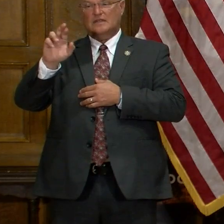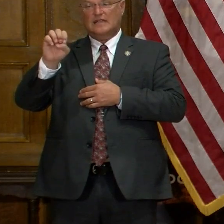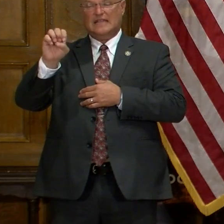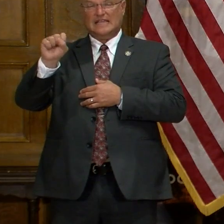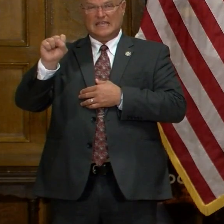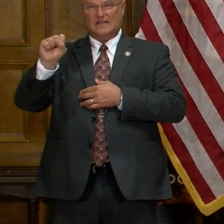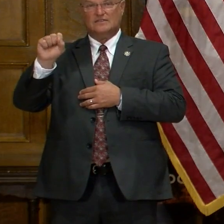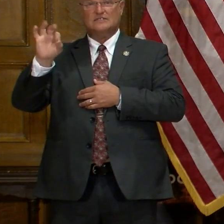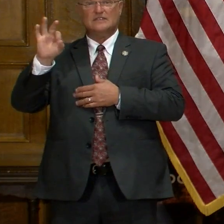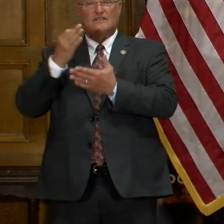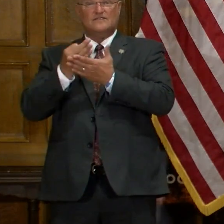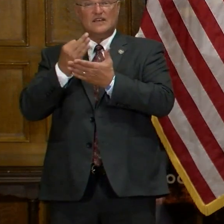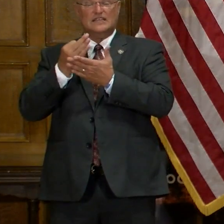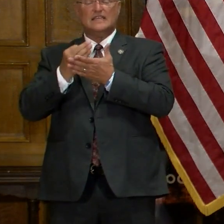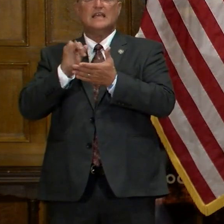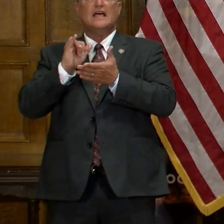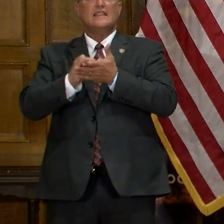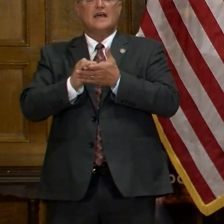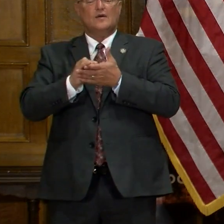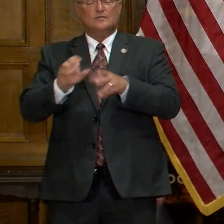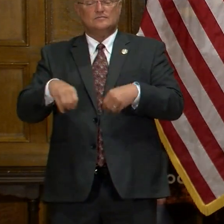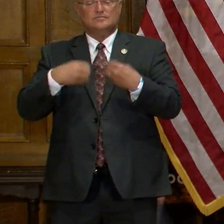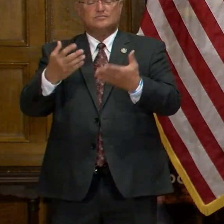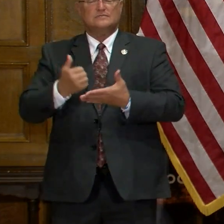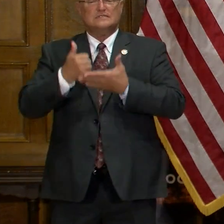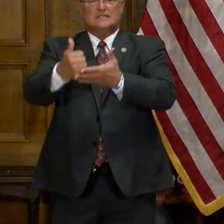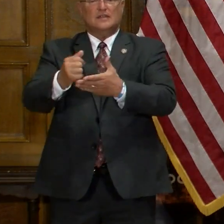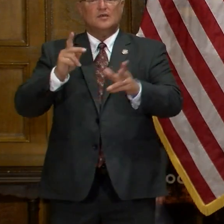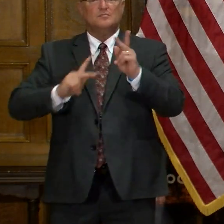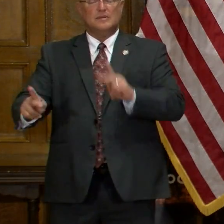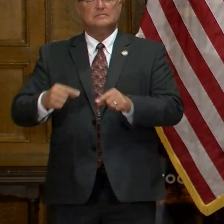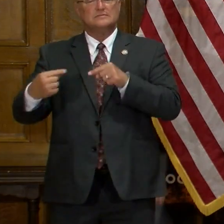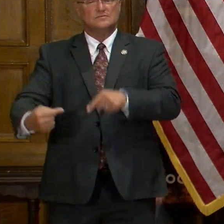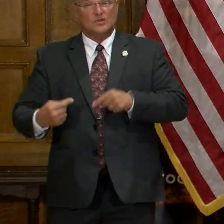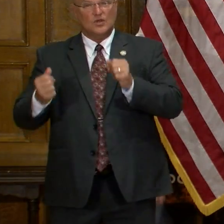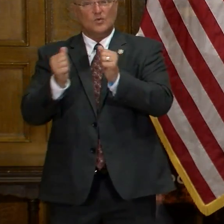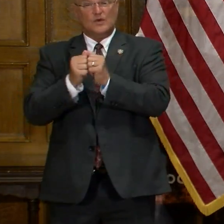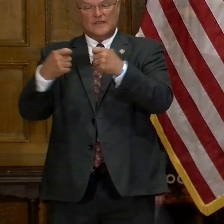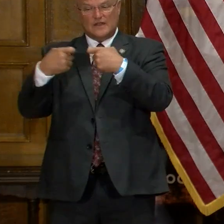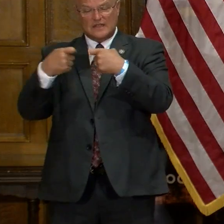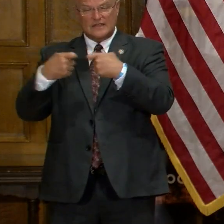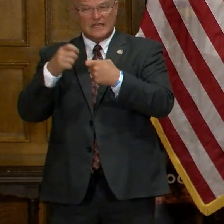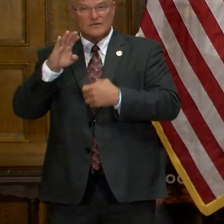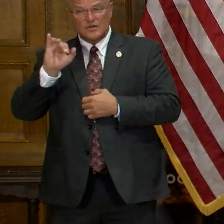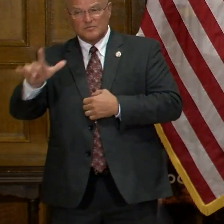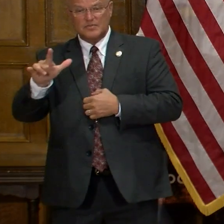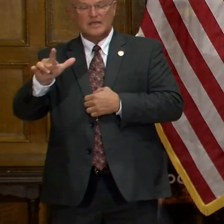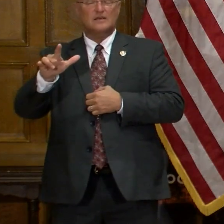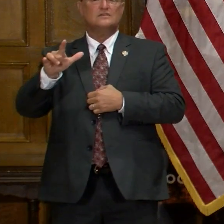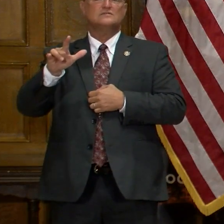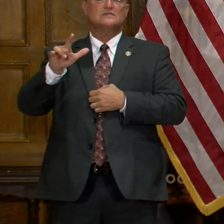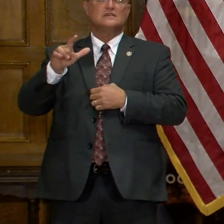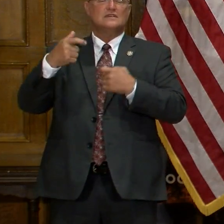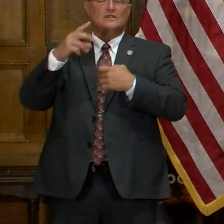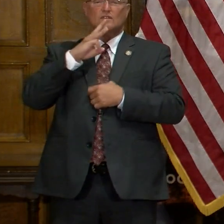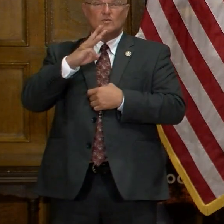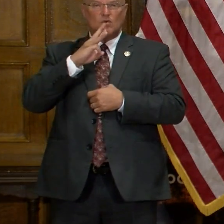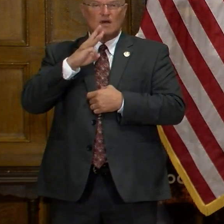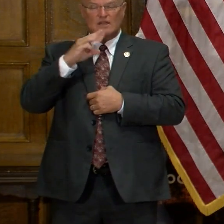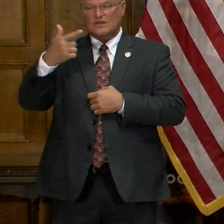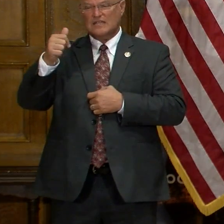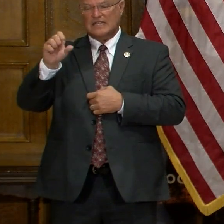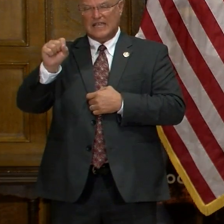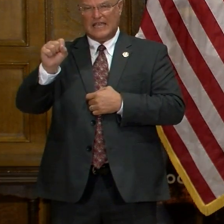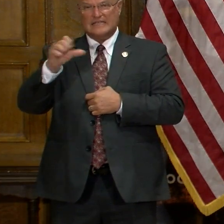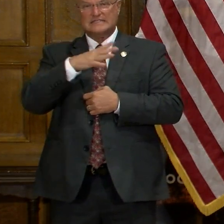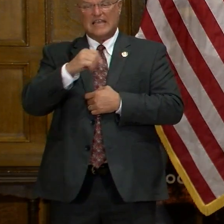us to provide additional assistance for those that are struggling with their electric bills, their utility bills, and it